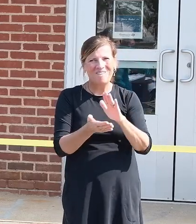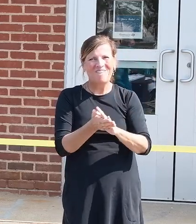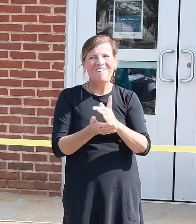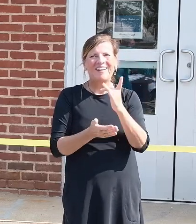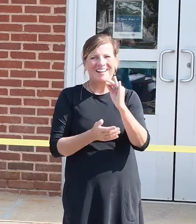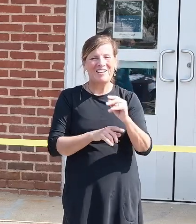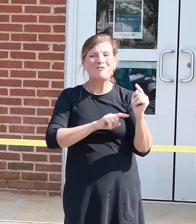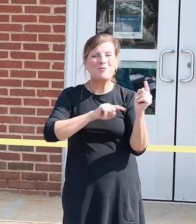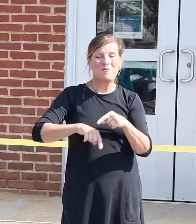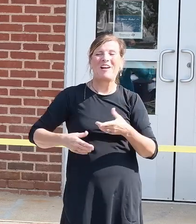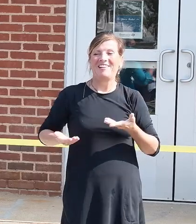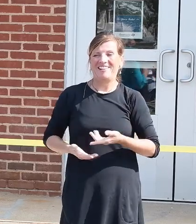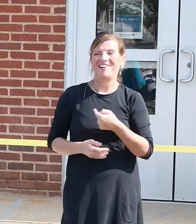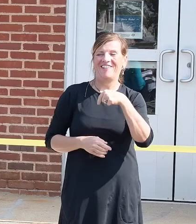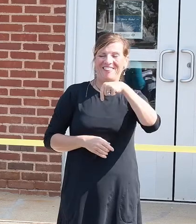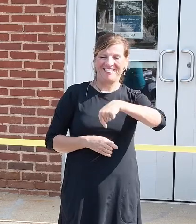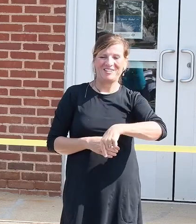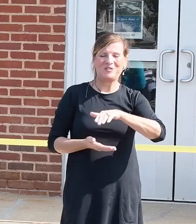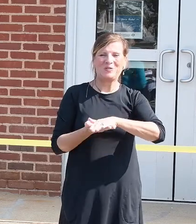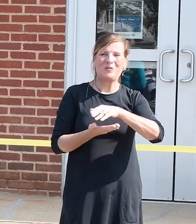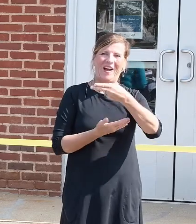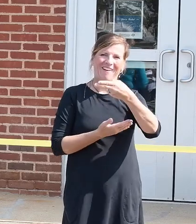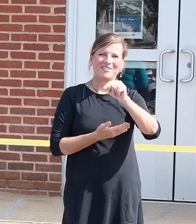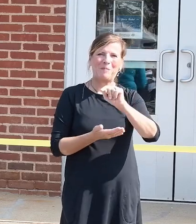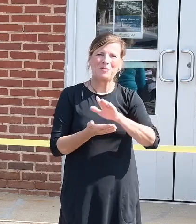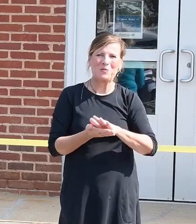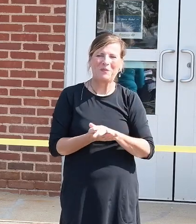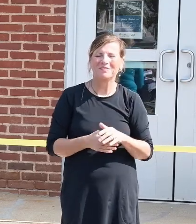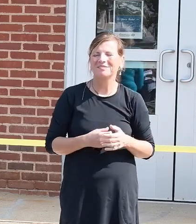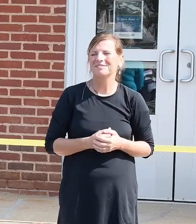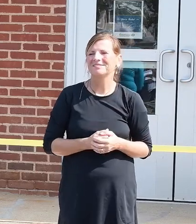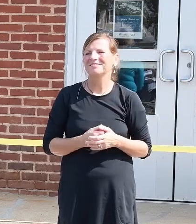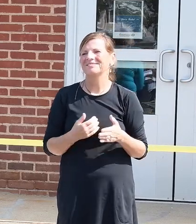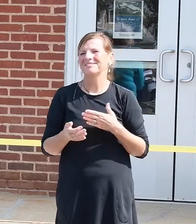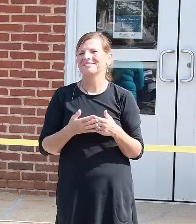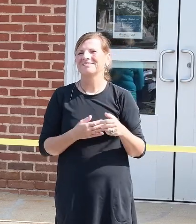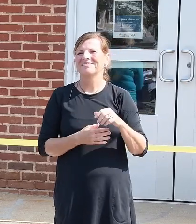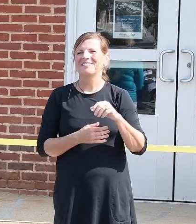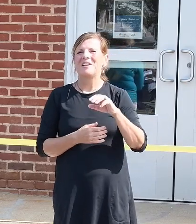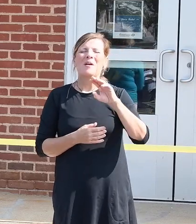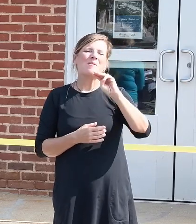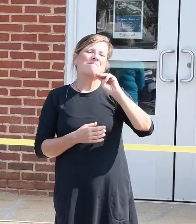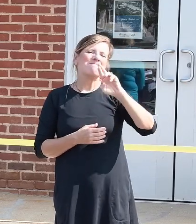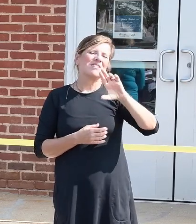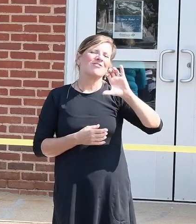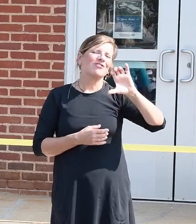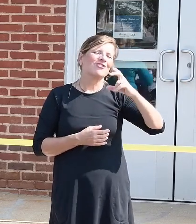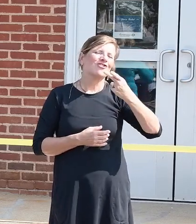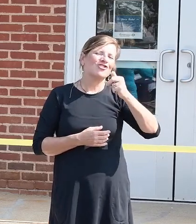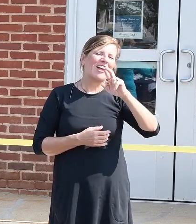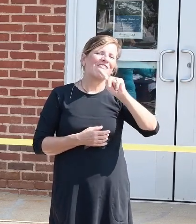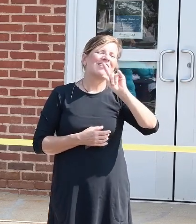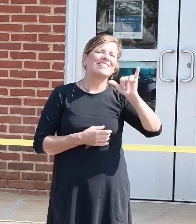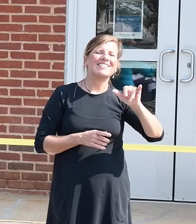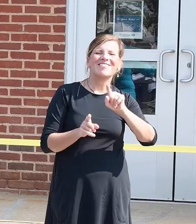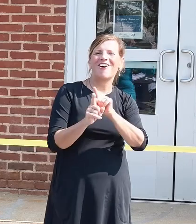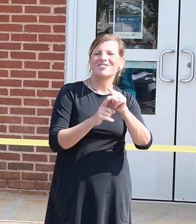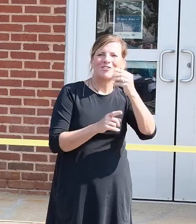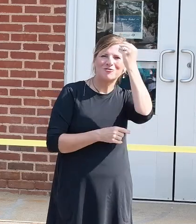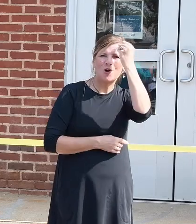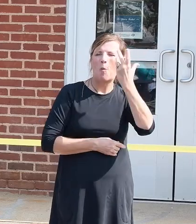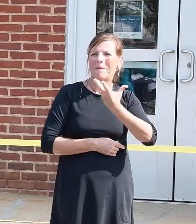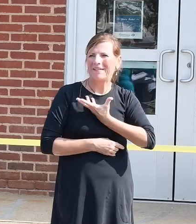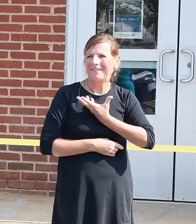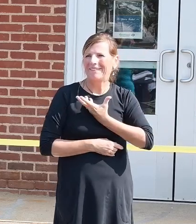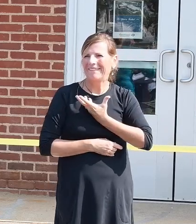the Harriet Tubman School. And Mr. Charity also shared with me, because this isn't just